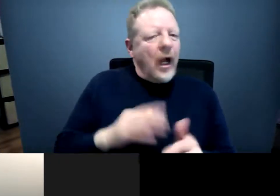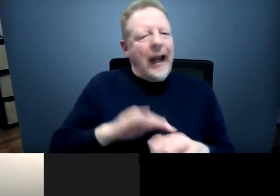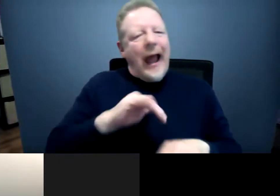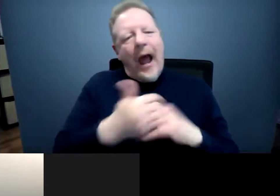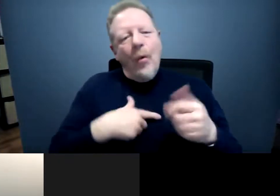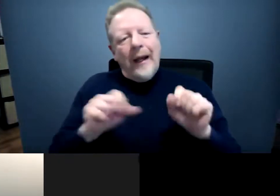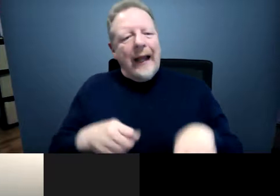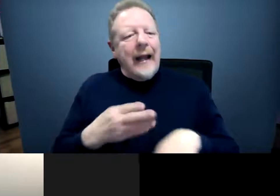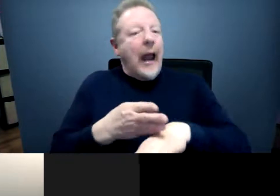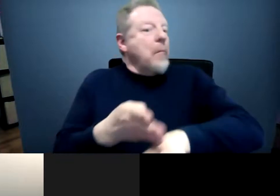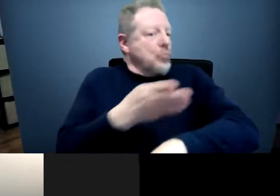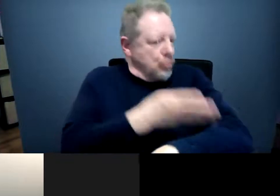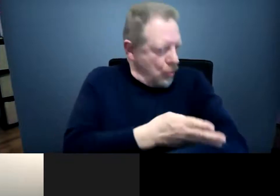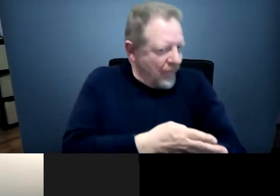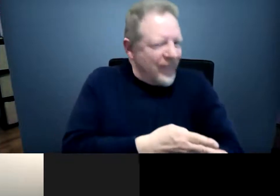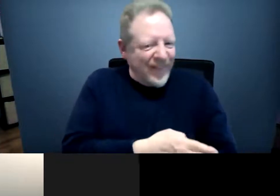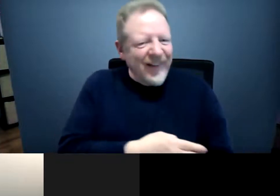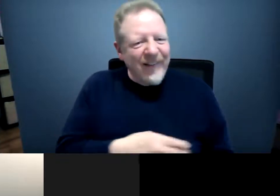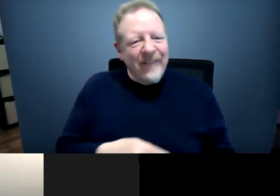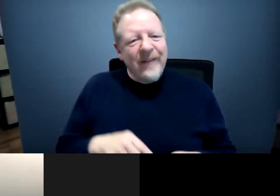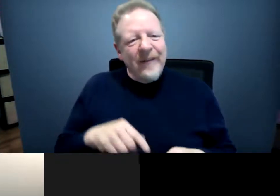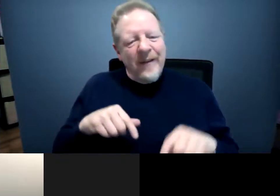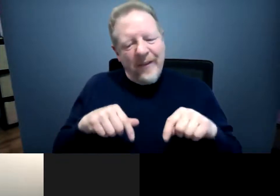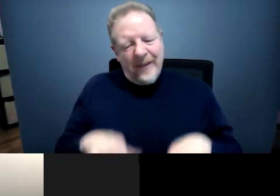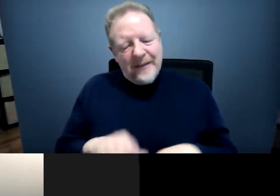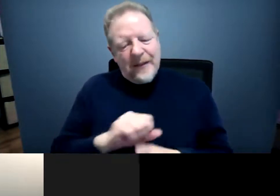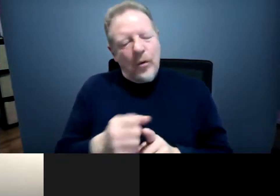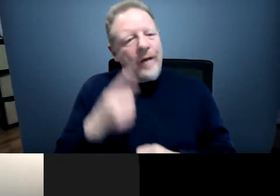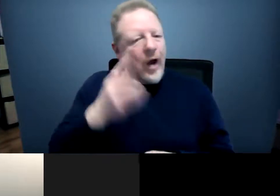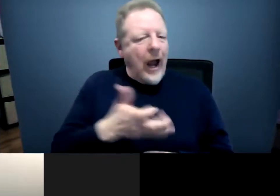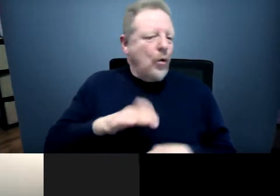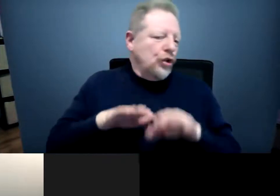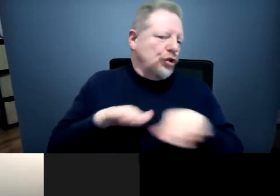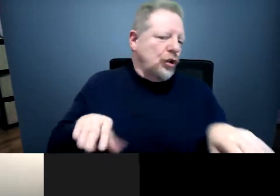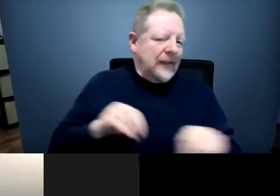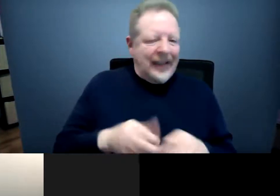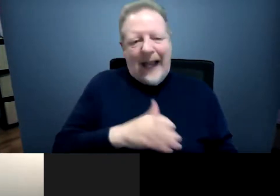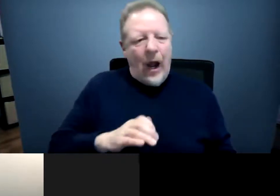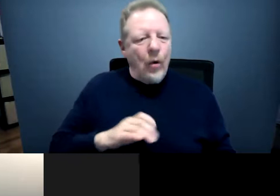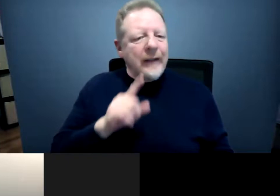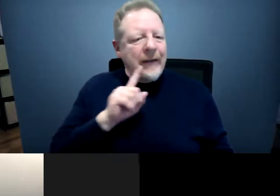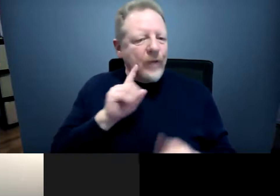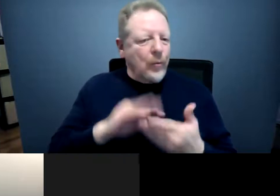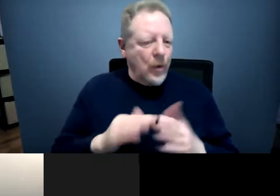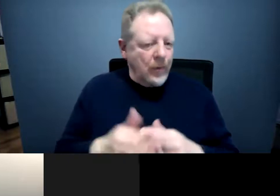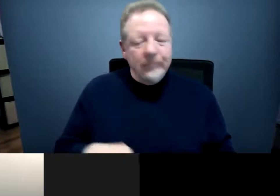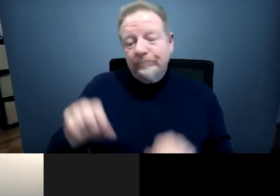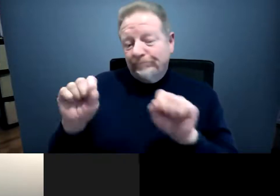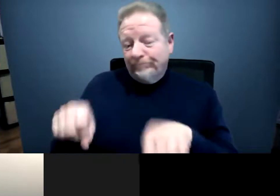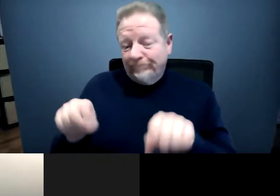improve that for the children in our community. Great. Well, I'd love to share my proposal with you. So just,